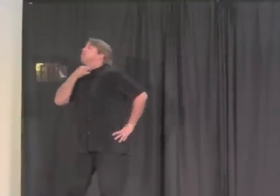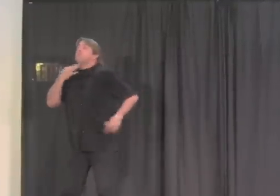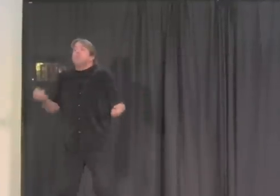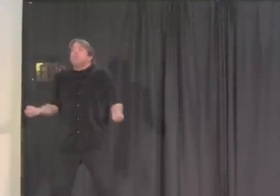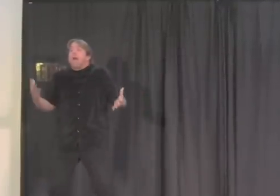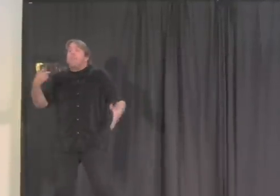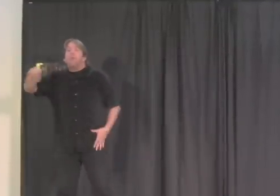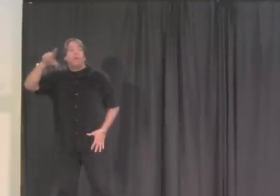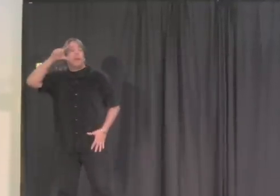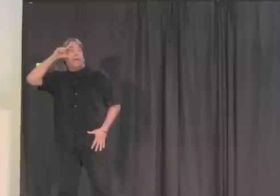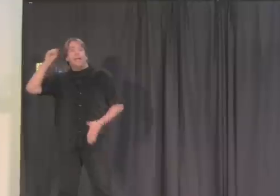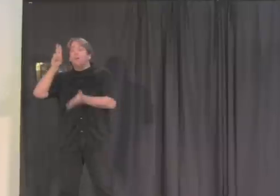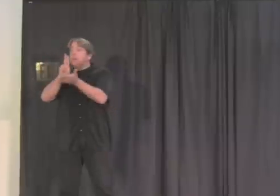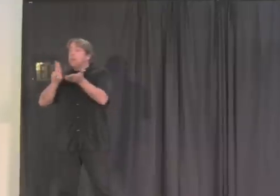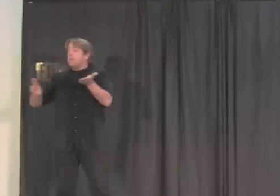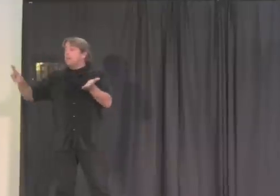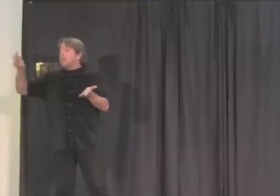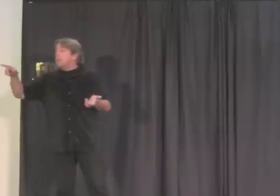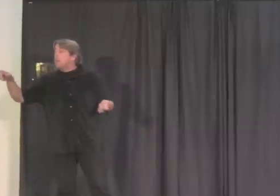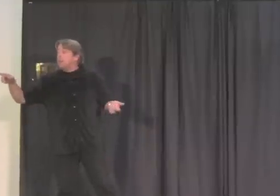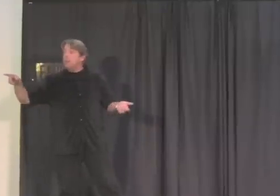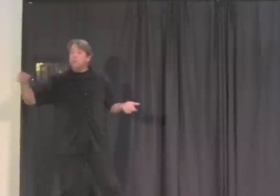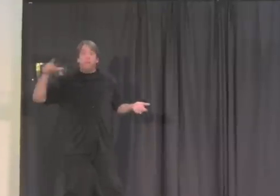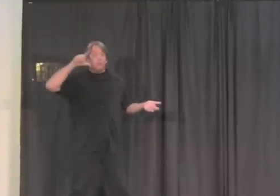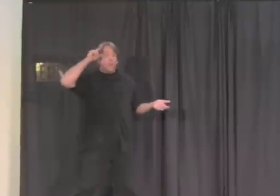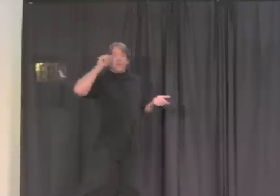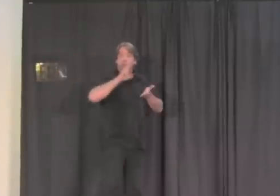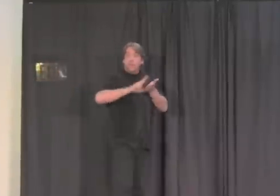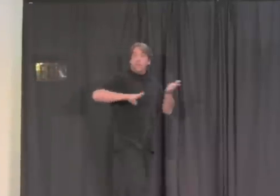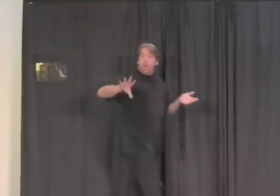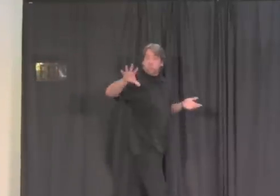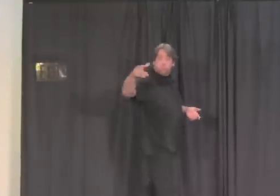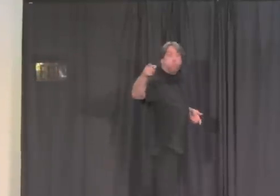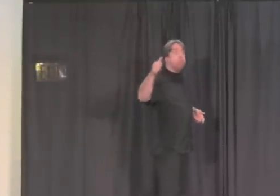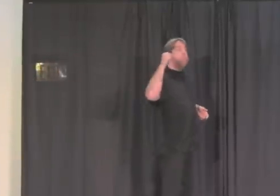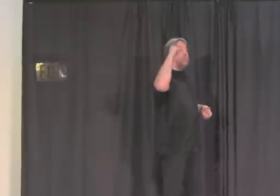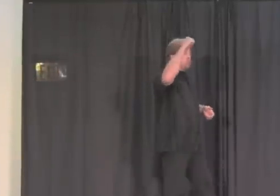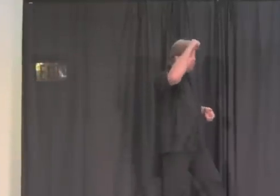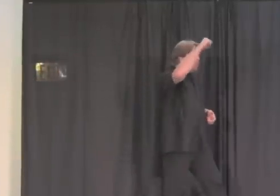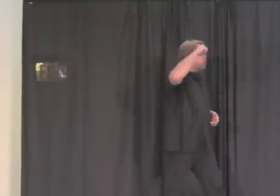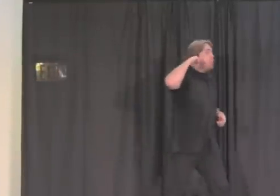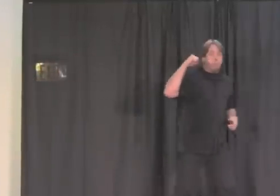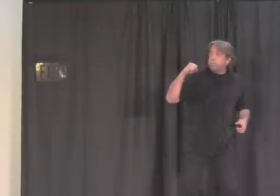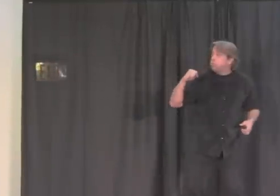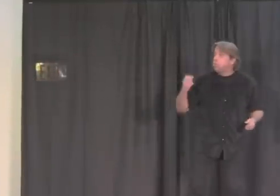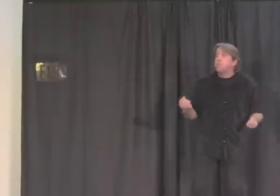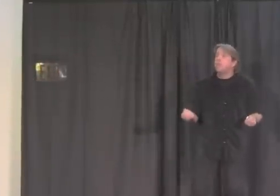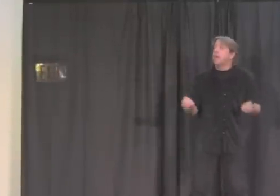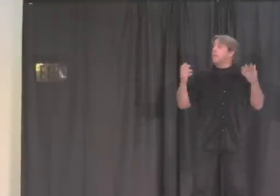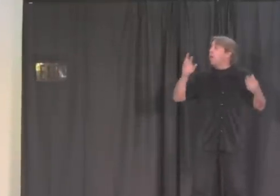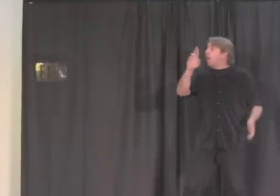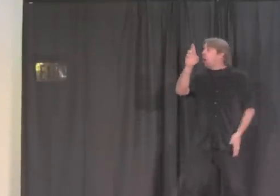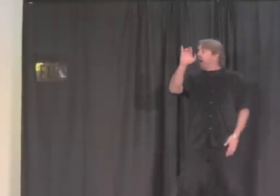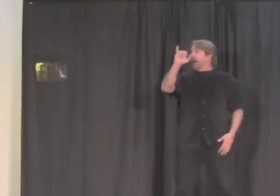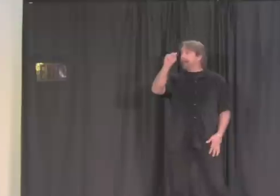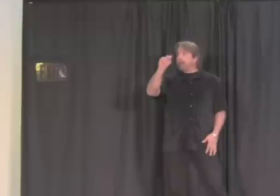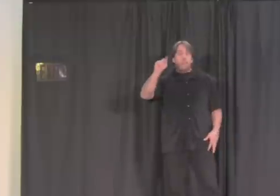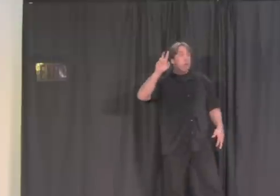that my dad wants me to tell you. How many of you went to Gallaudet? Gallaudet alumni? All right, well represented. How many of you went